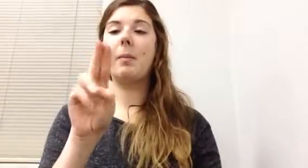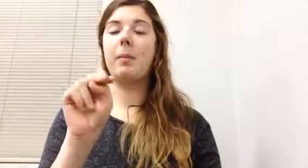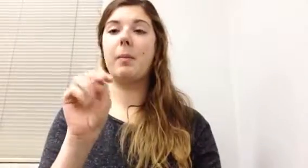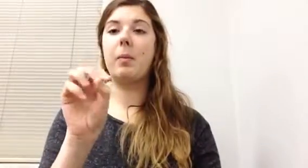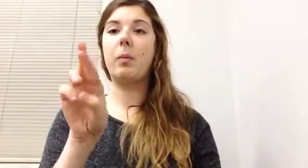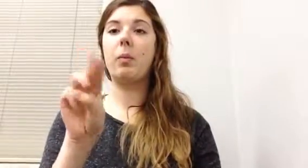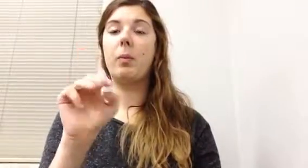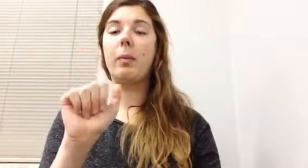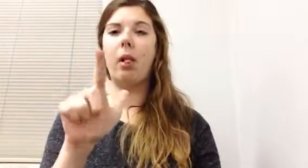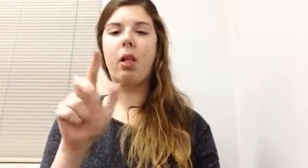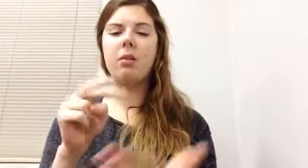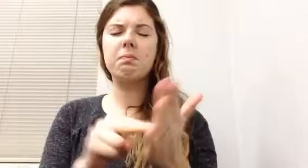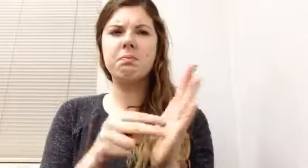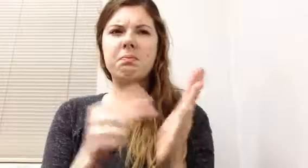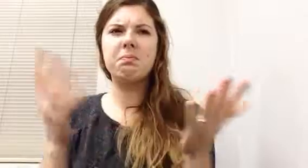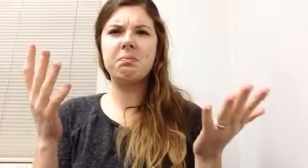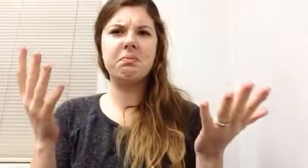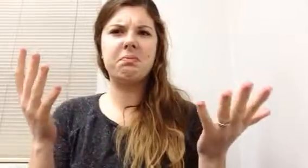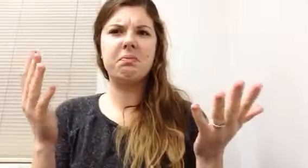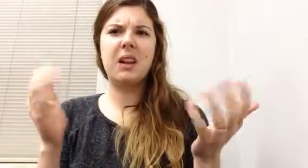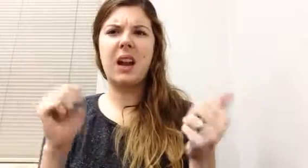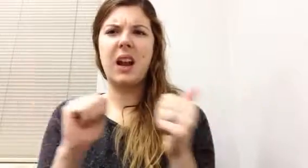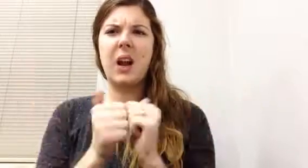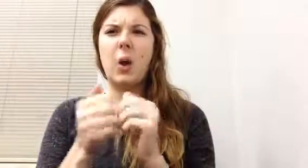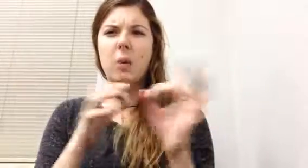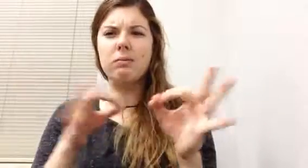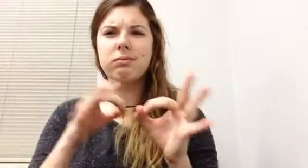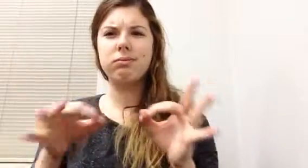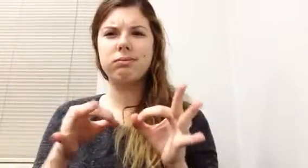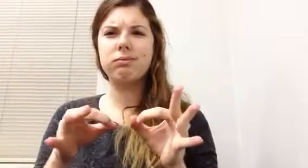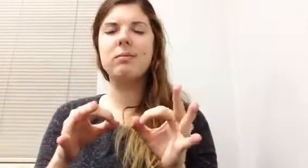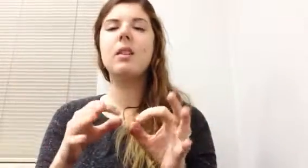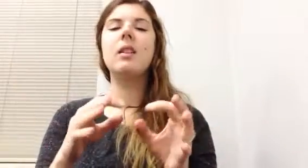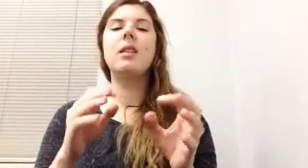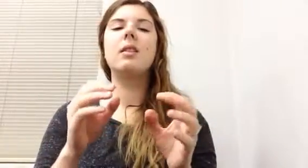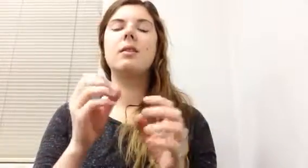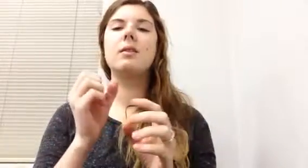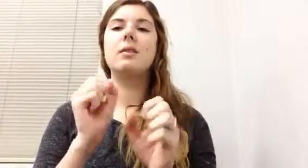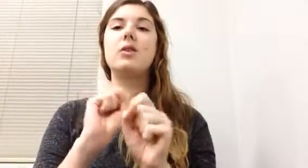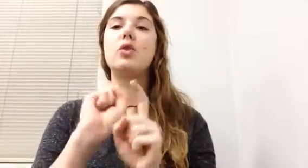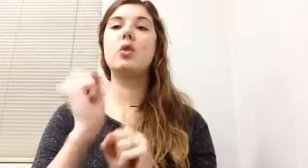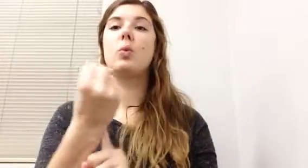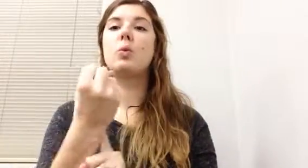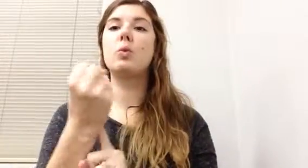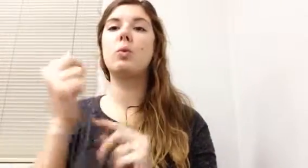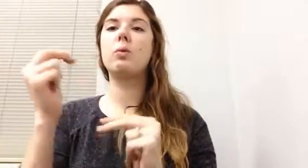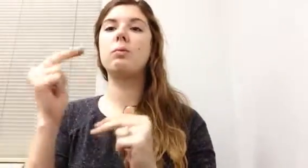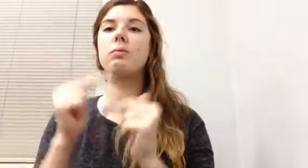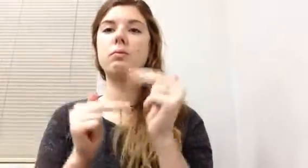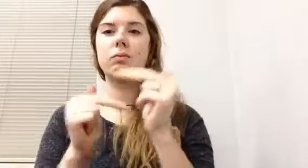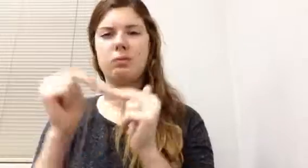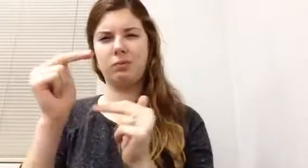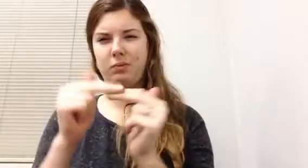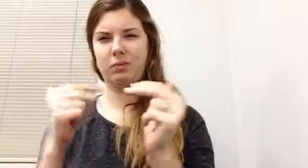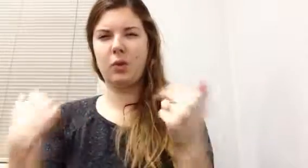but the bottom line is it's a social construction. A social construction. We sort of make it up together.